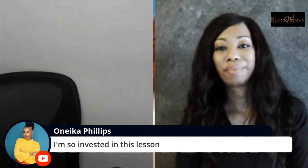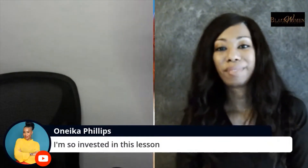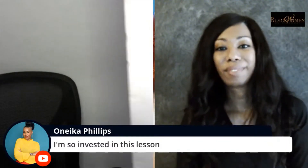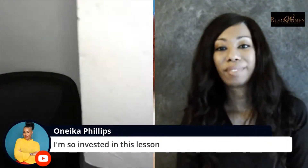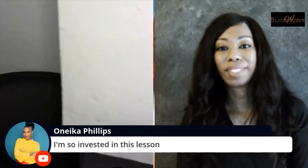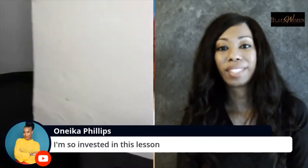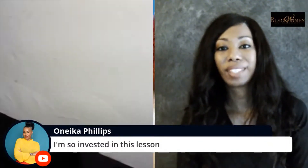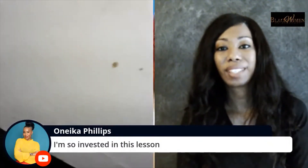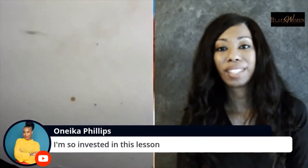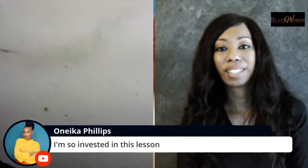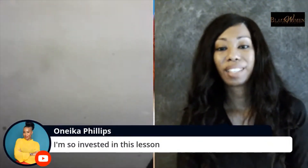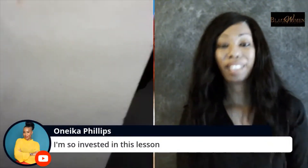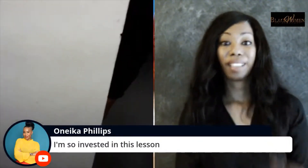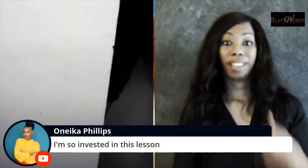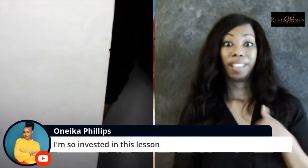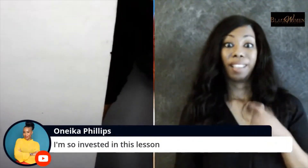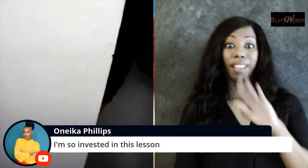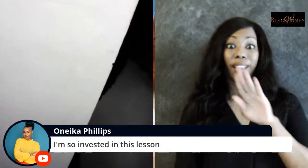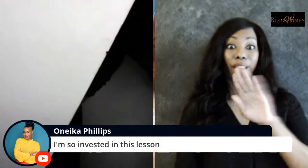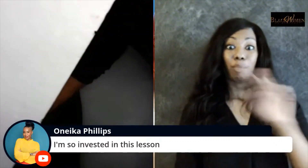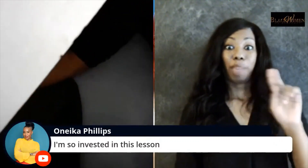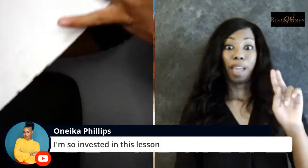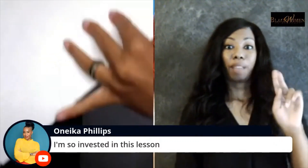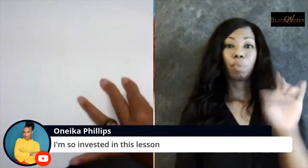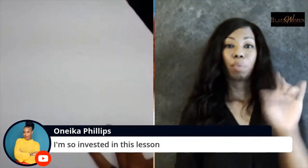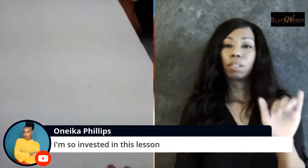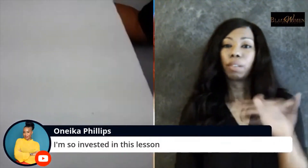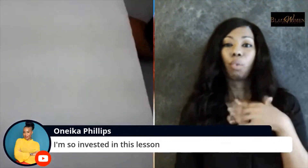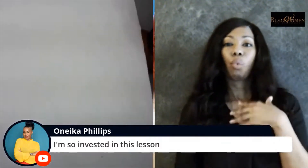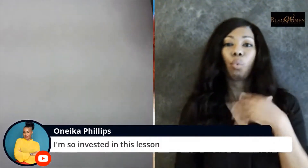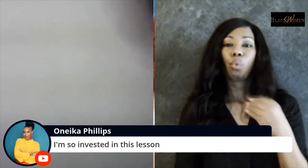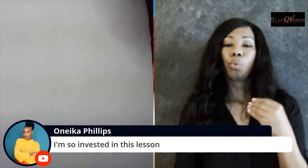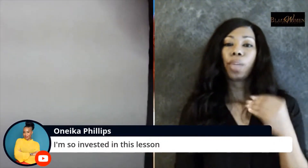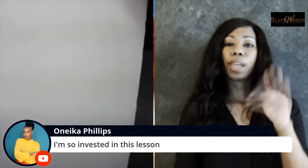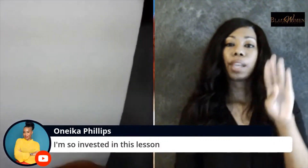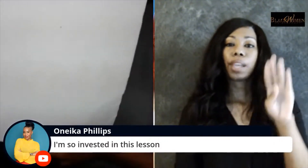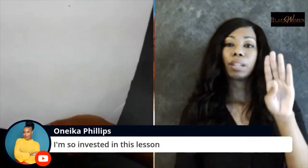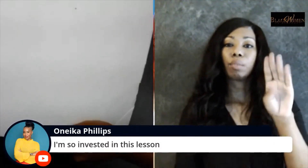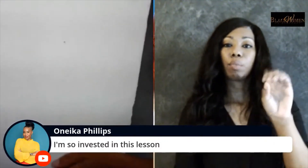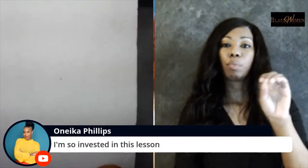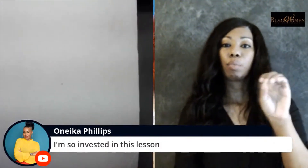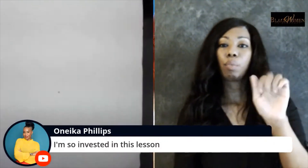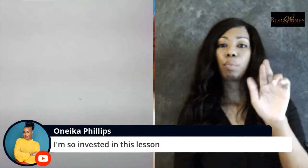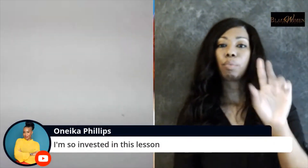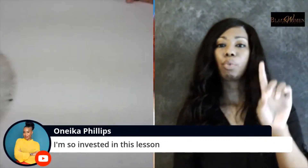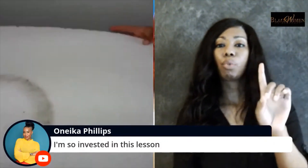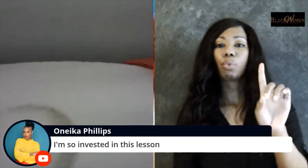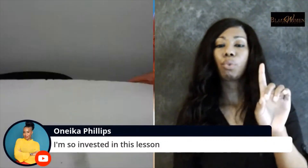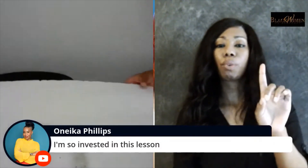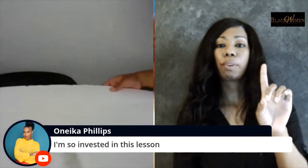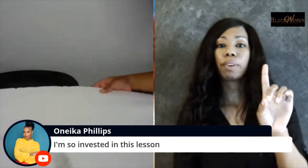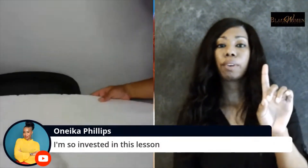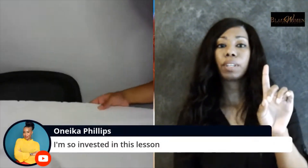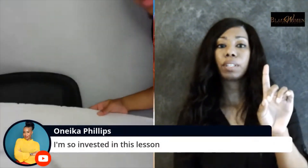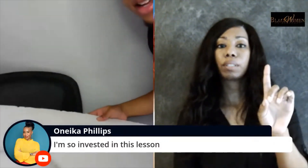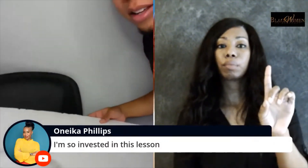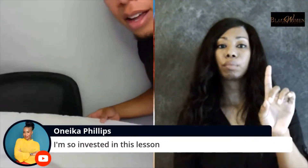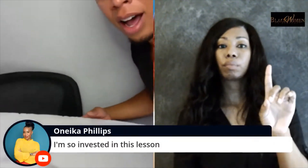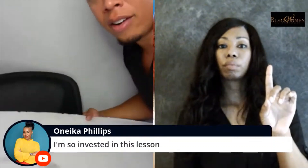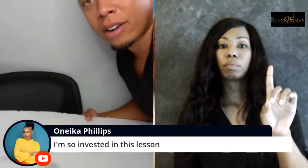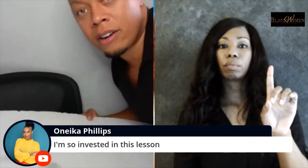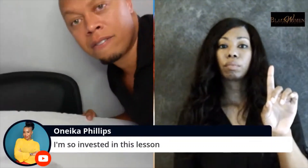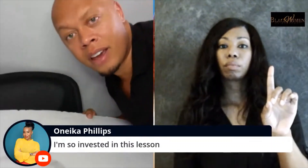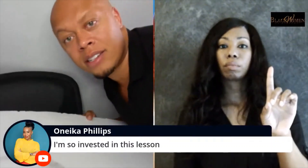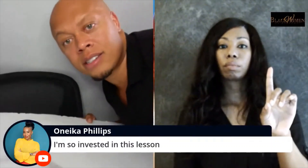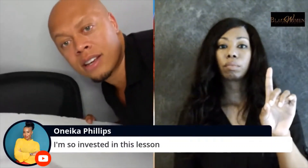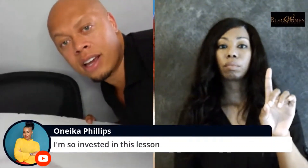And I'm back. It's just like a piece of white board, right? That's going to lay